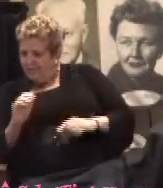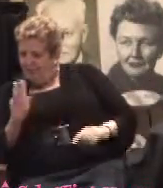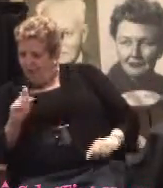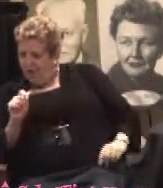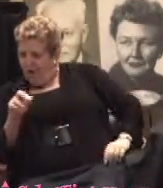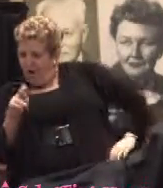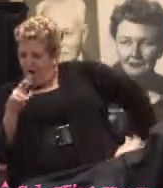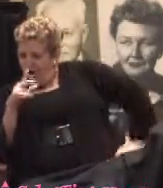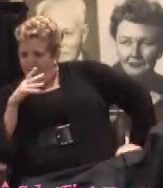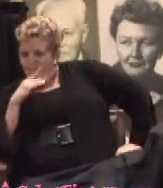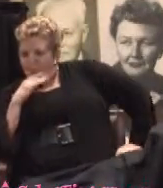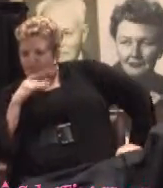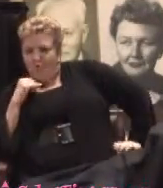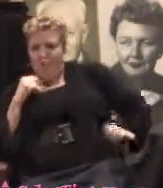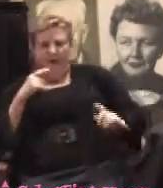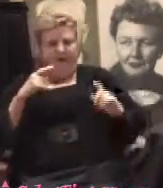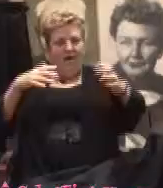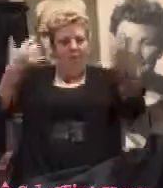And I saw Excalibur.